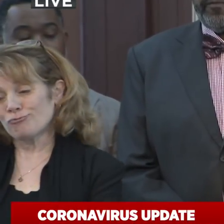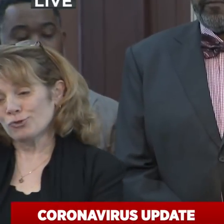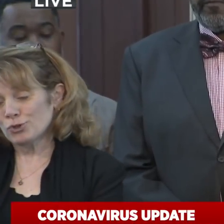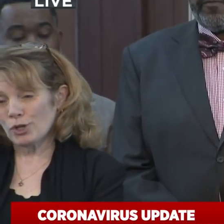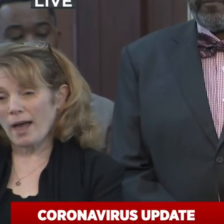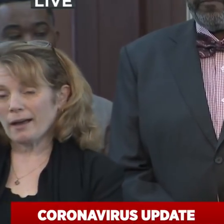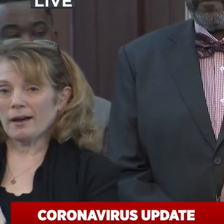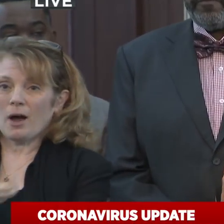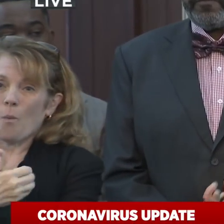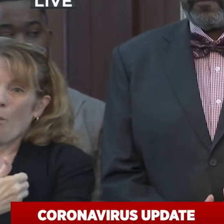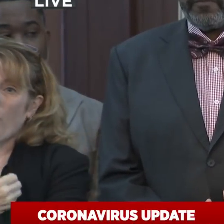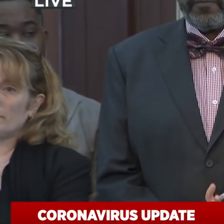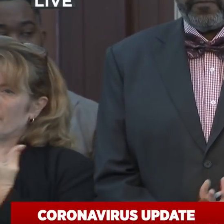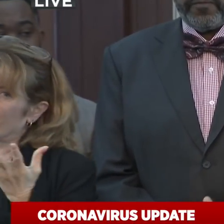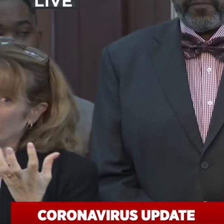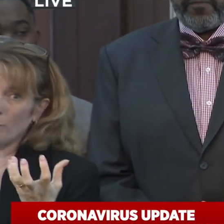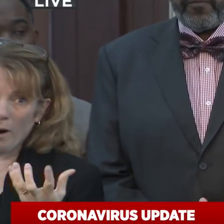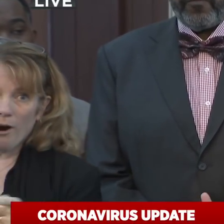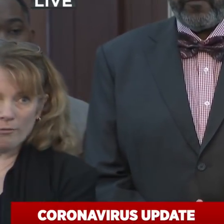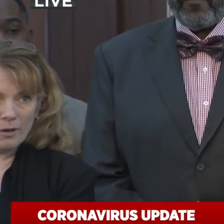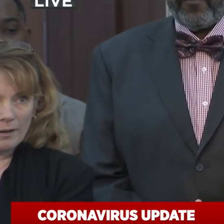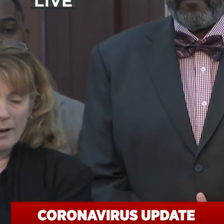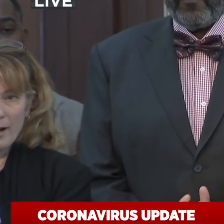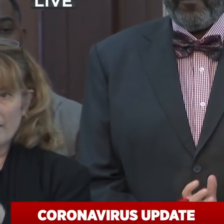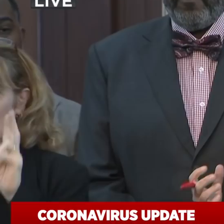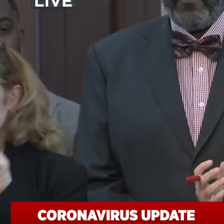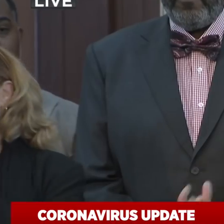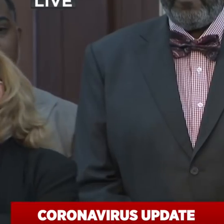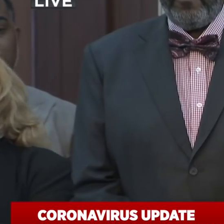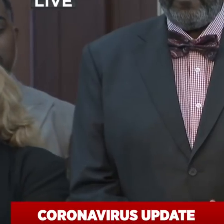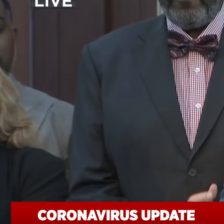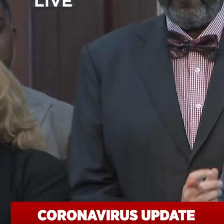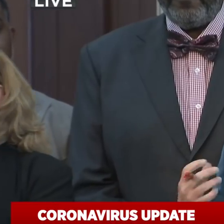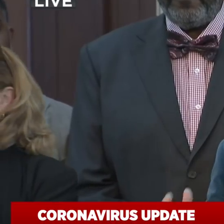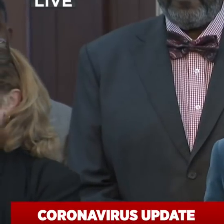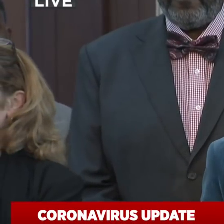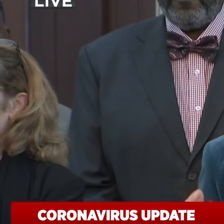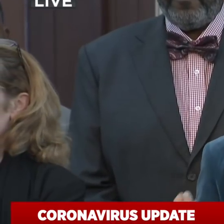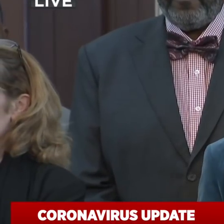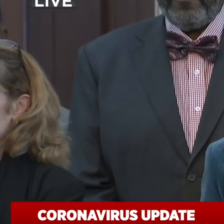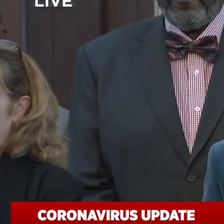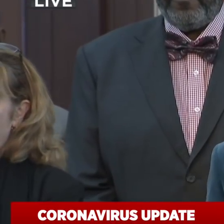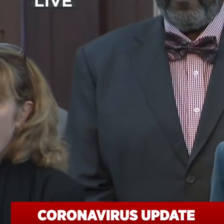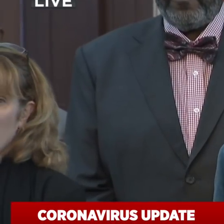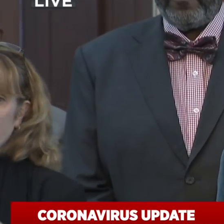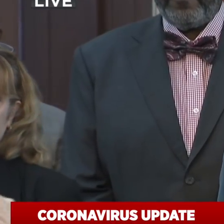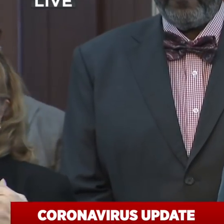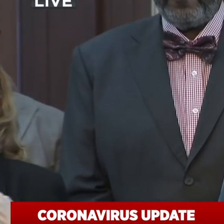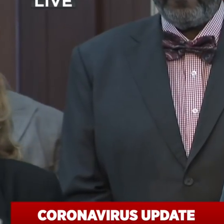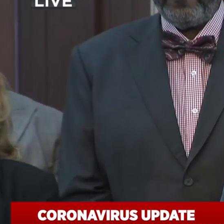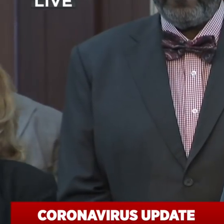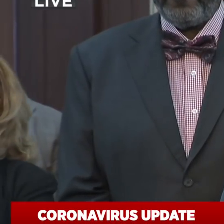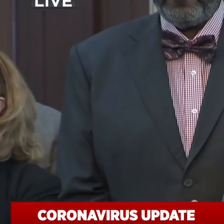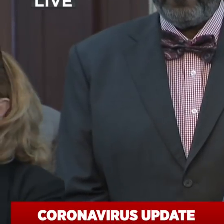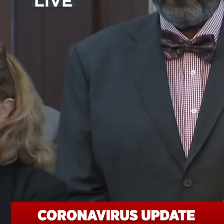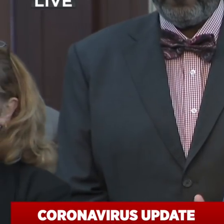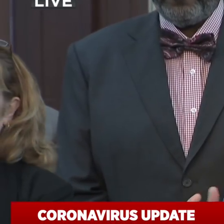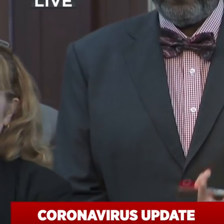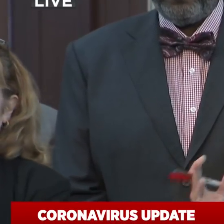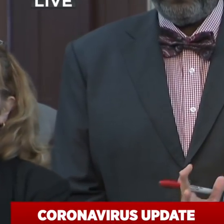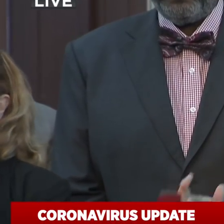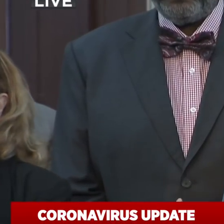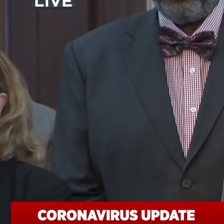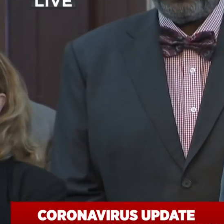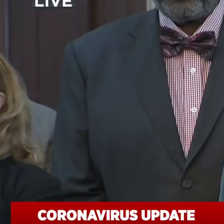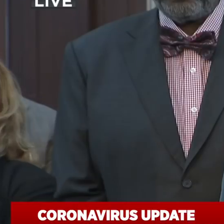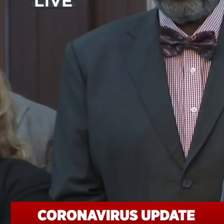hug. They want to give you a kiss. We're seeing friends and family at church or mosque or synagogue or shul, wherever we go to worship. But we